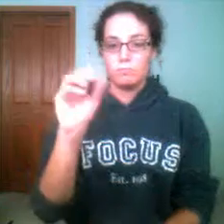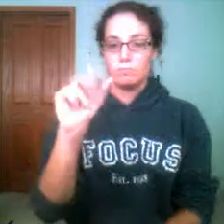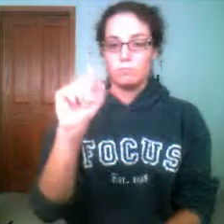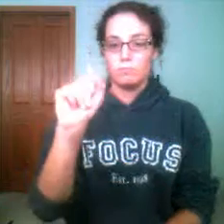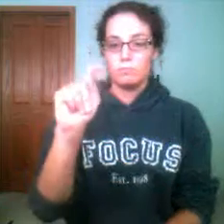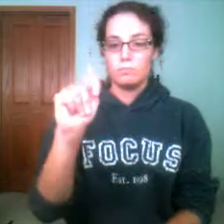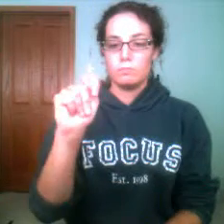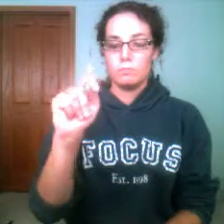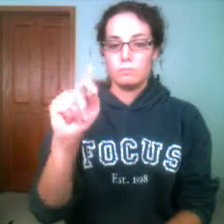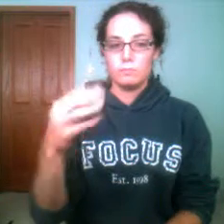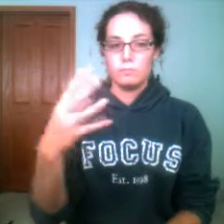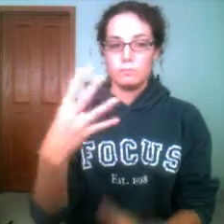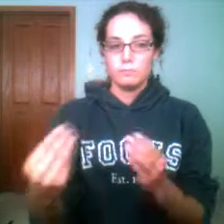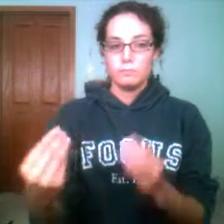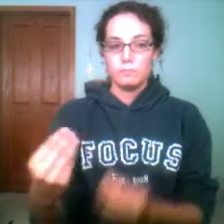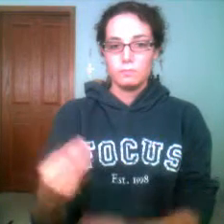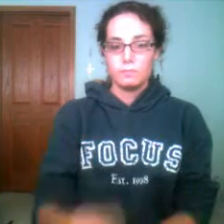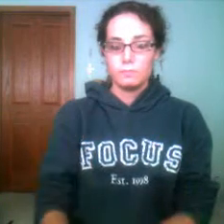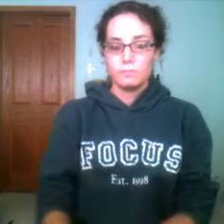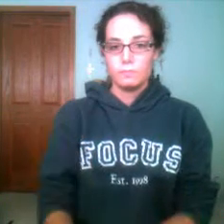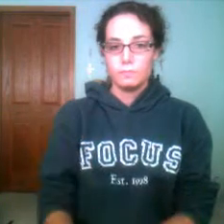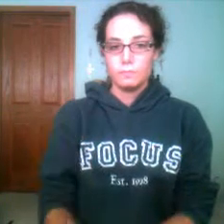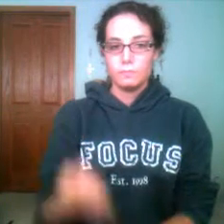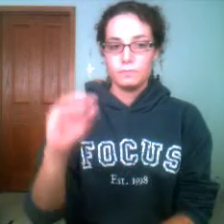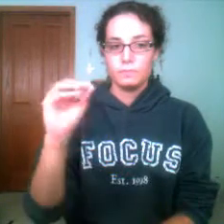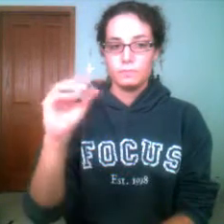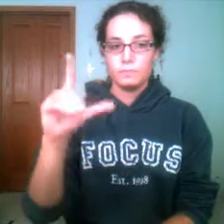The hollow cast or mold fossil is left by the shell.